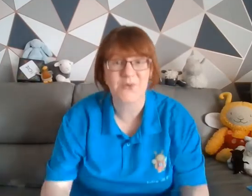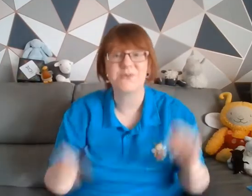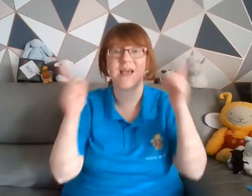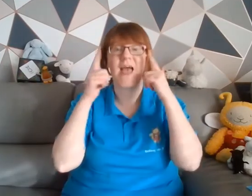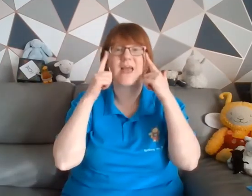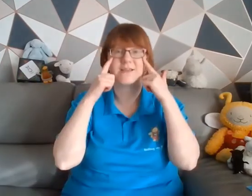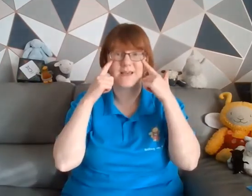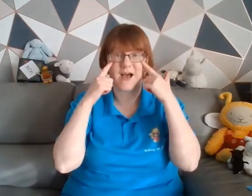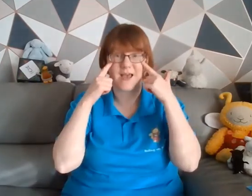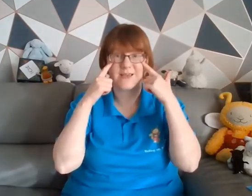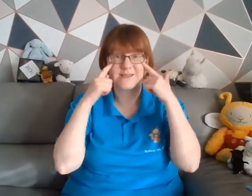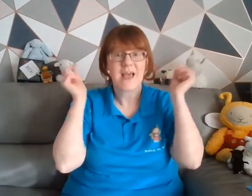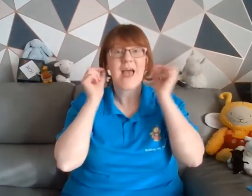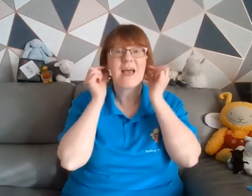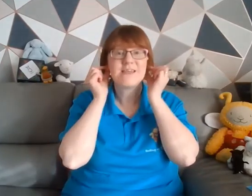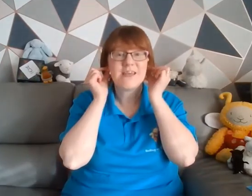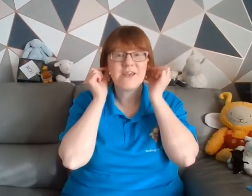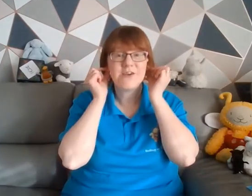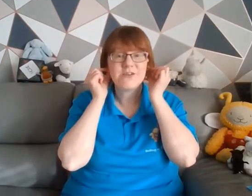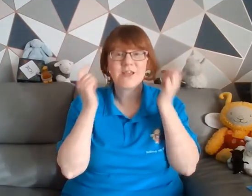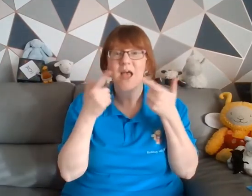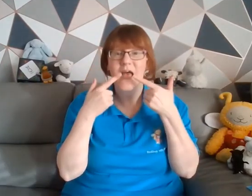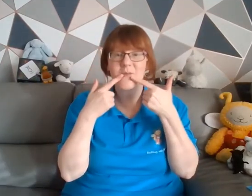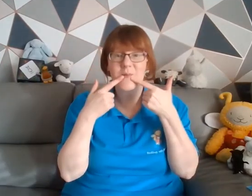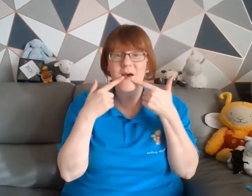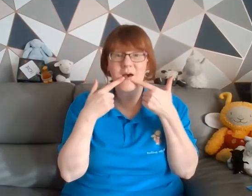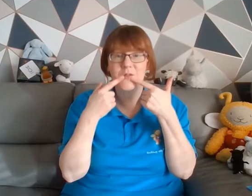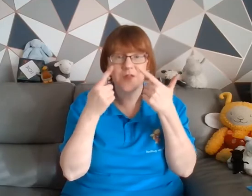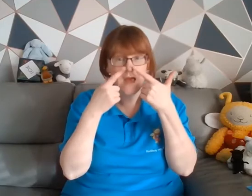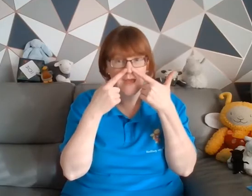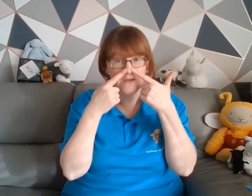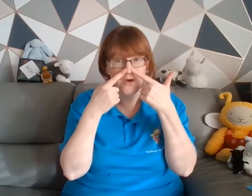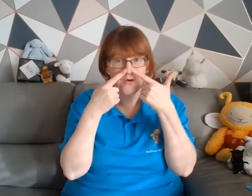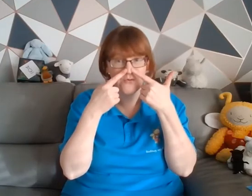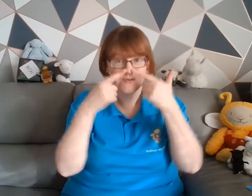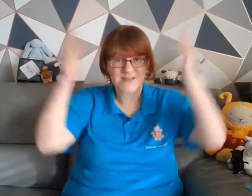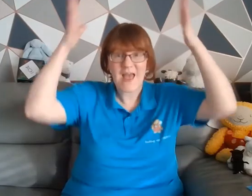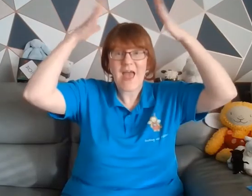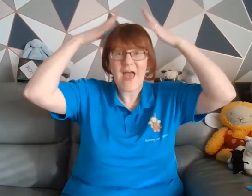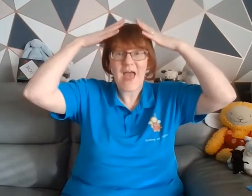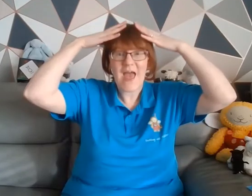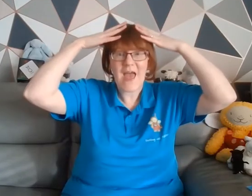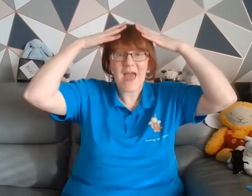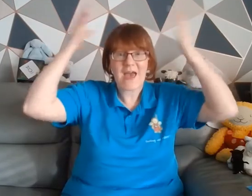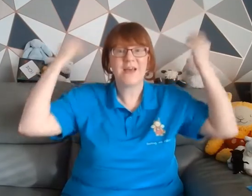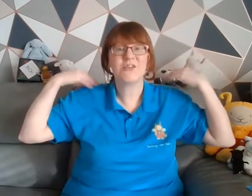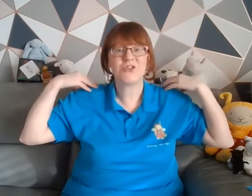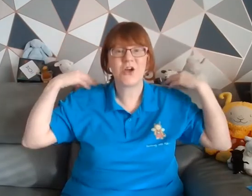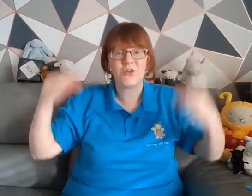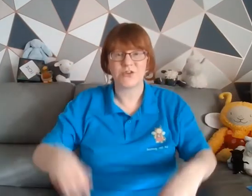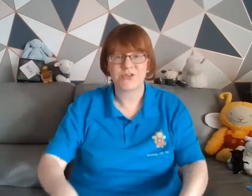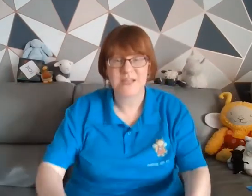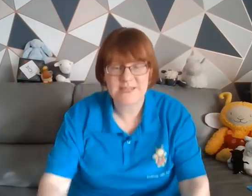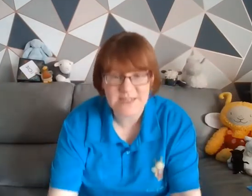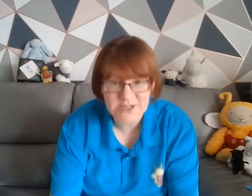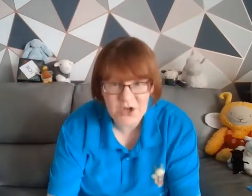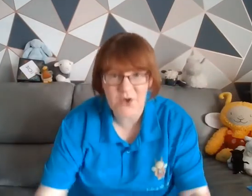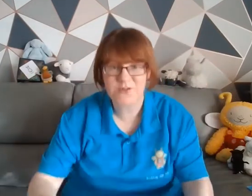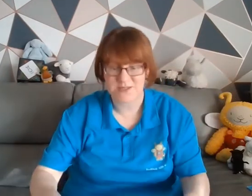toes, and eyes, and ears, and mouth, and nose. Head, shoulders,